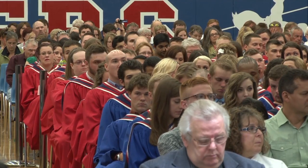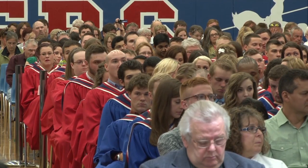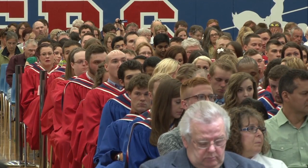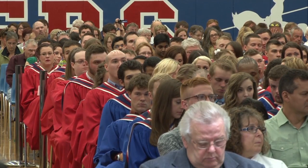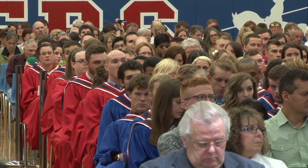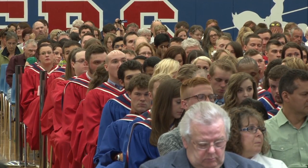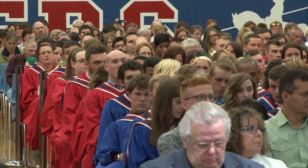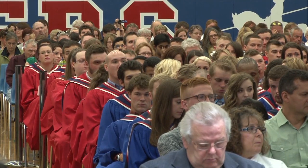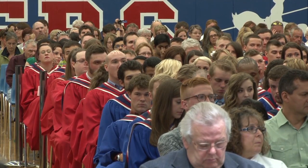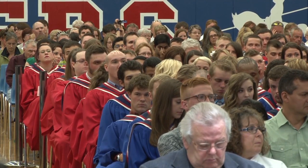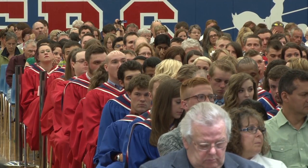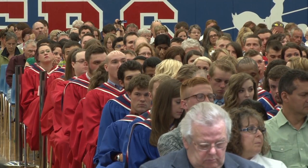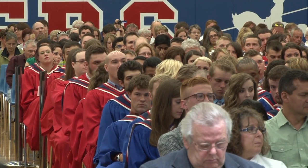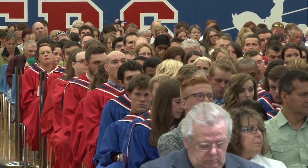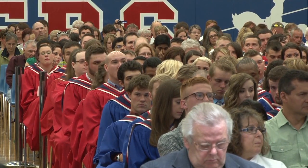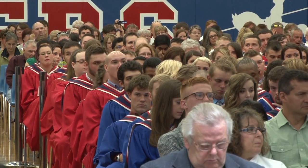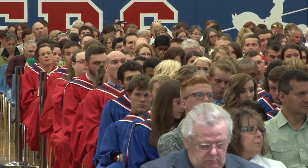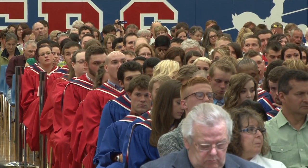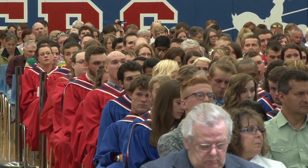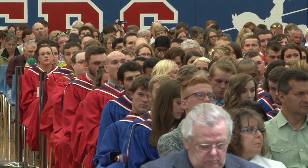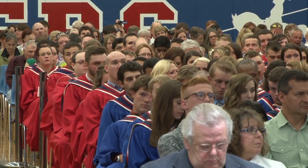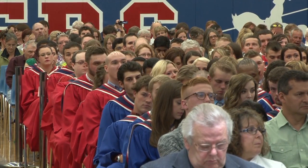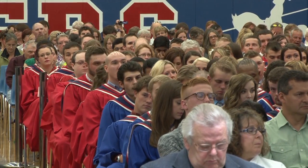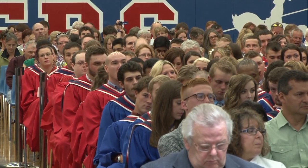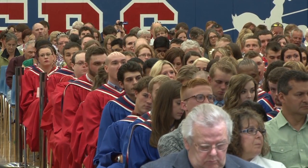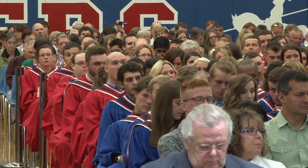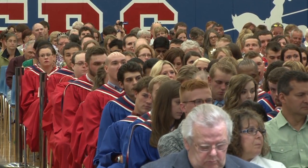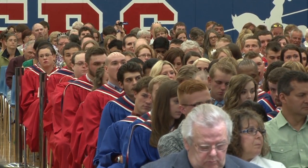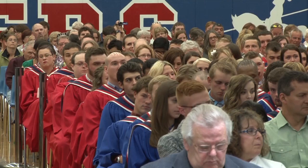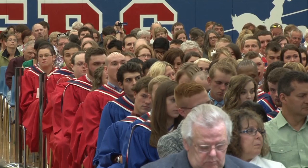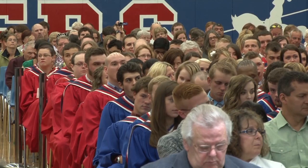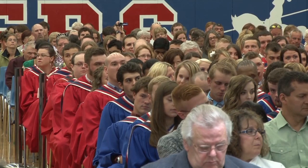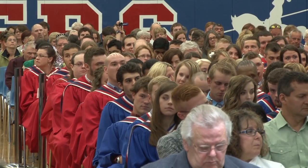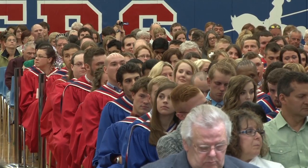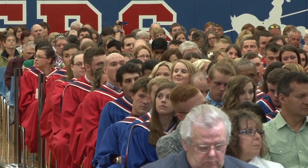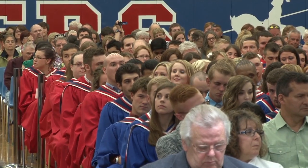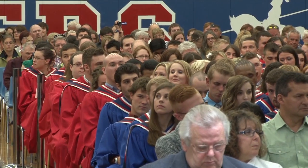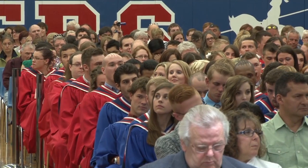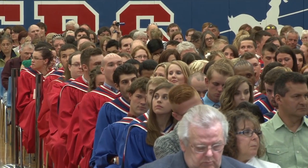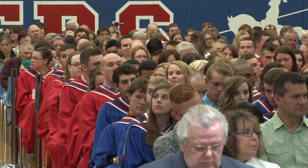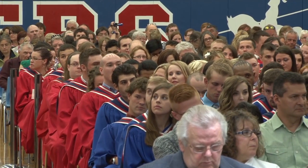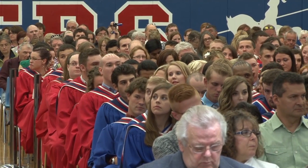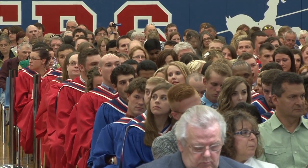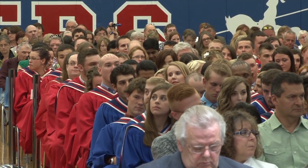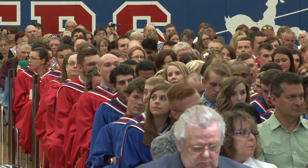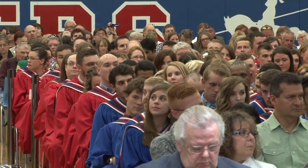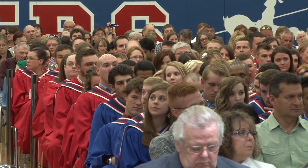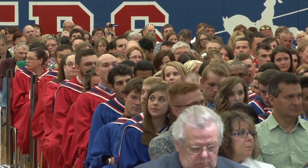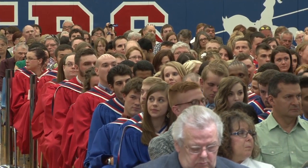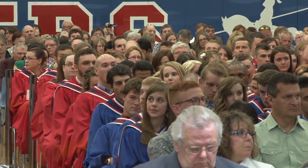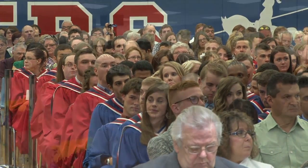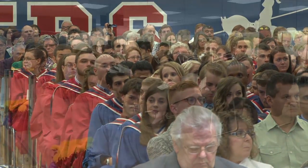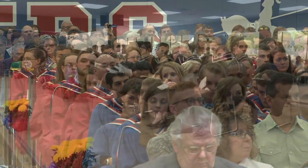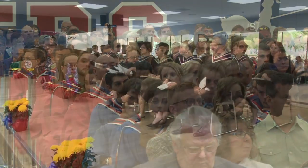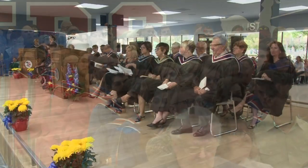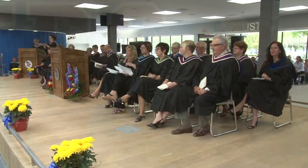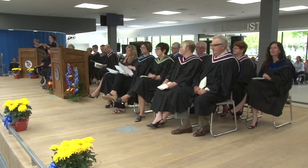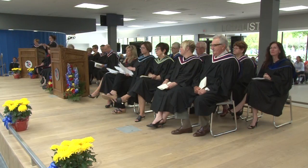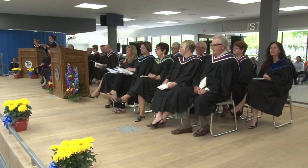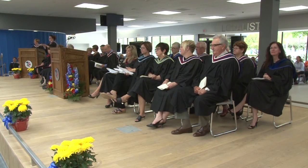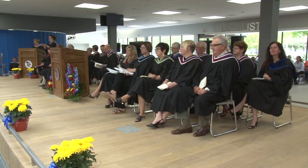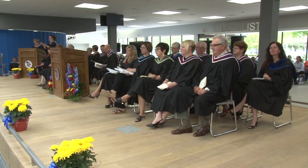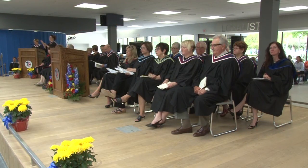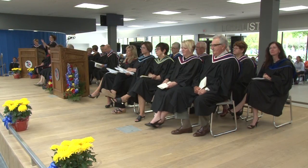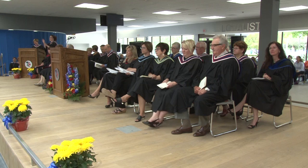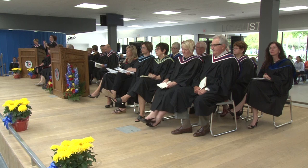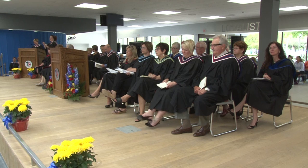you. Stakeholders and parents, never underestimate how a diploma can lead to new beginnings